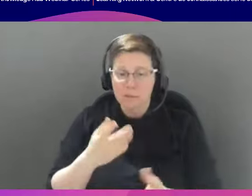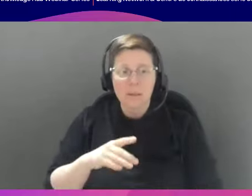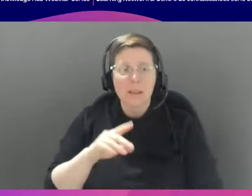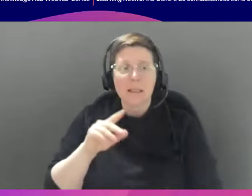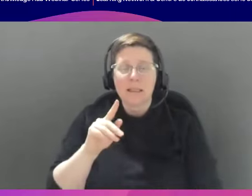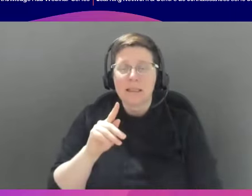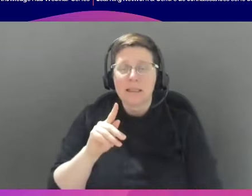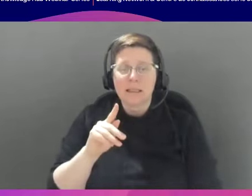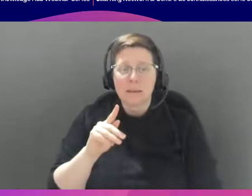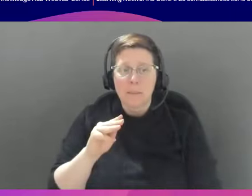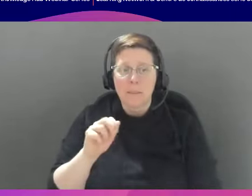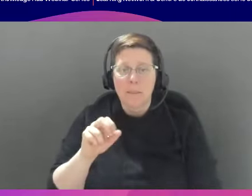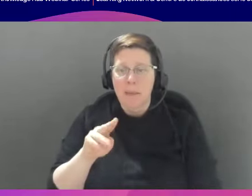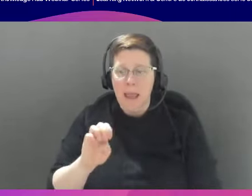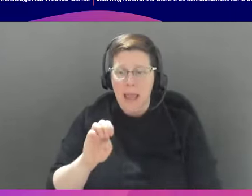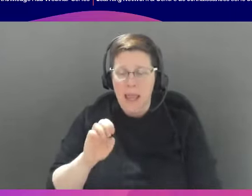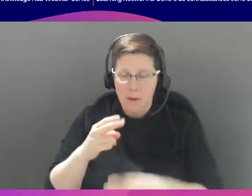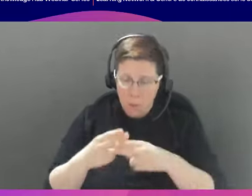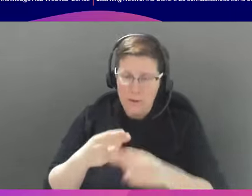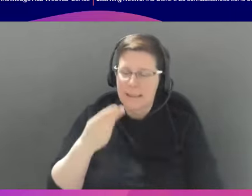Kate Mann has called himpathy,